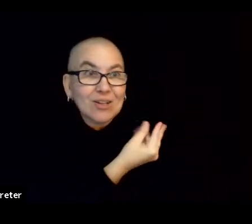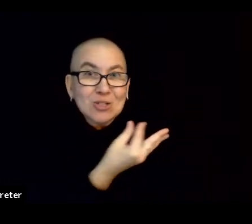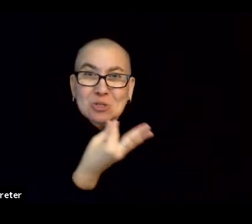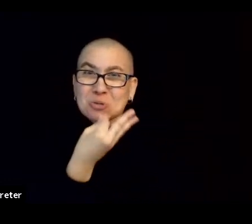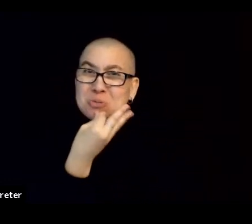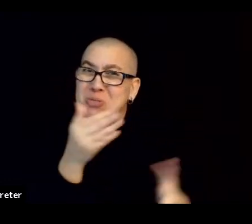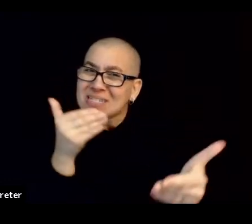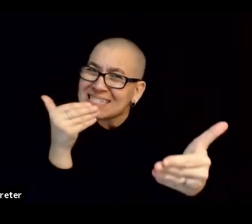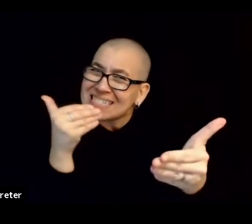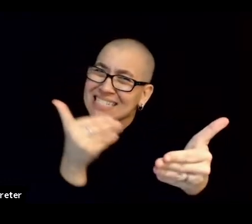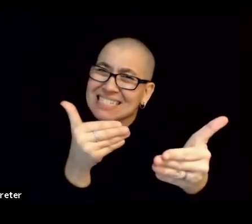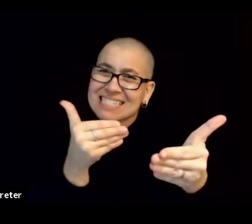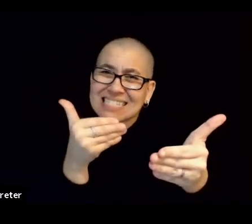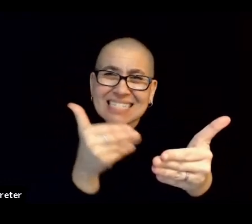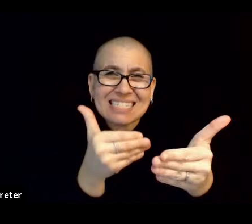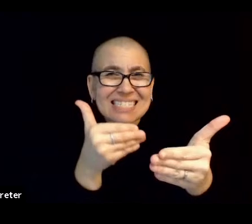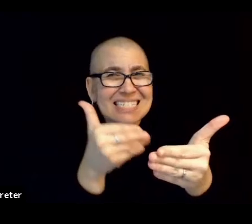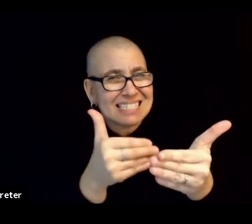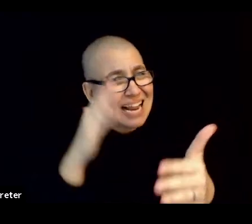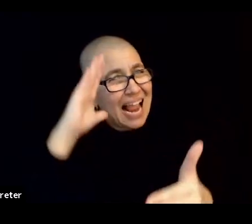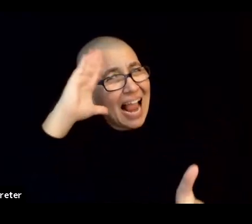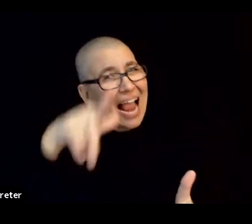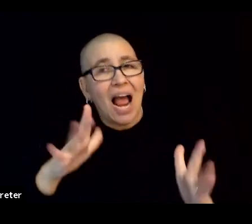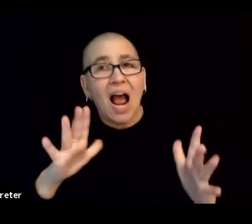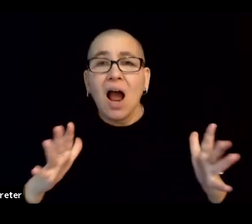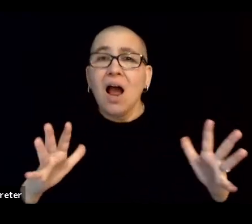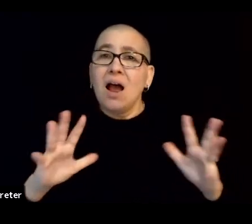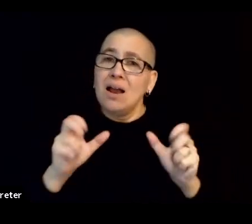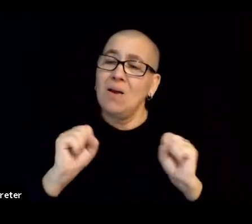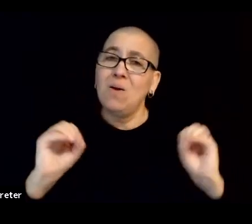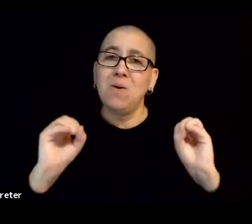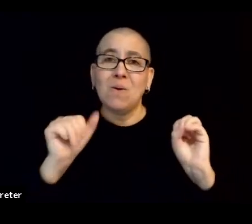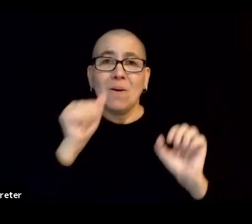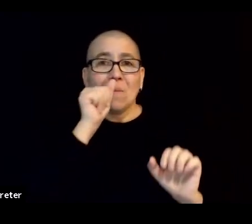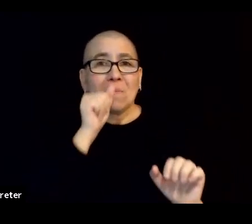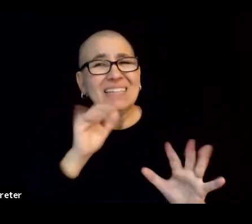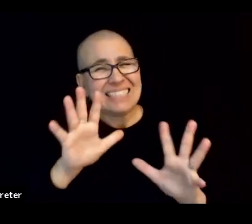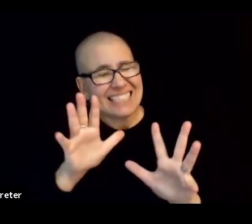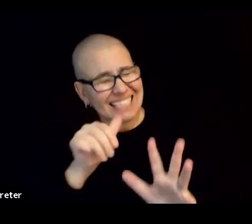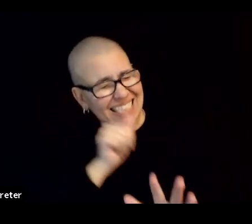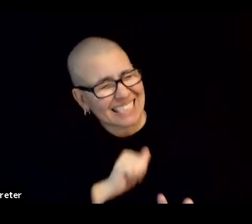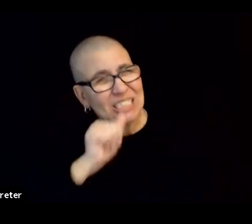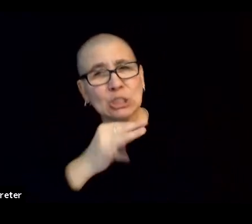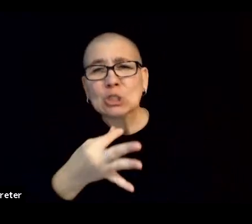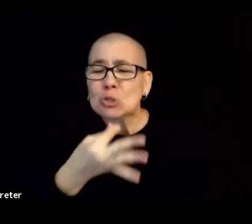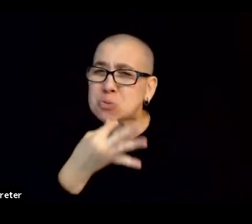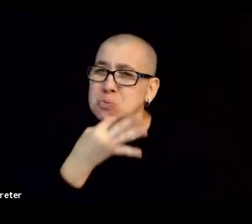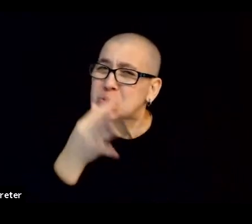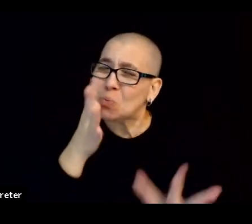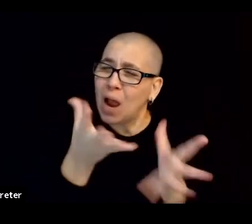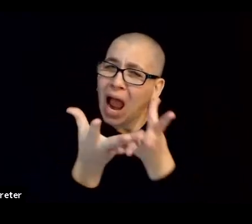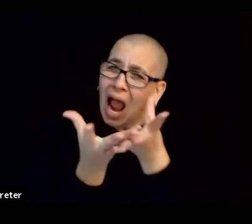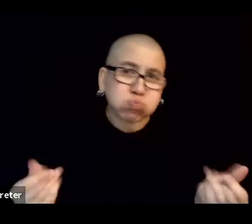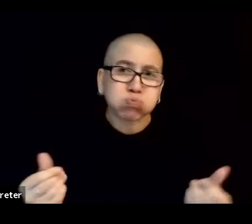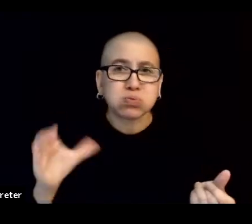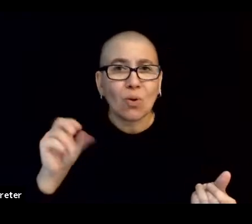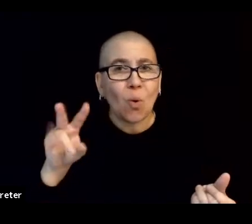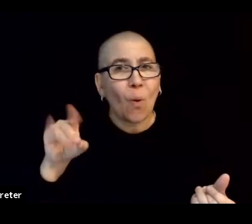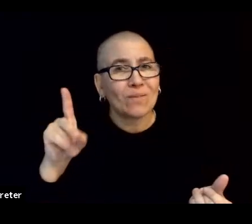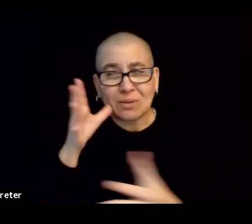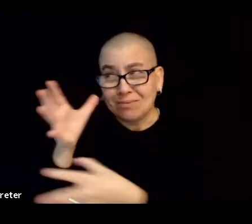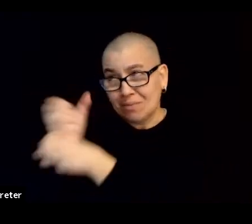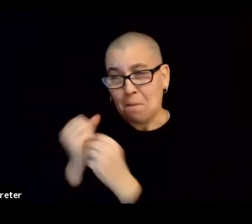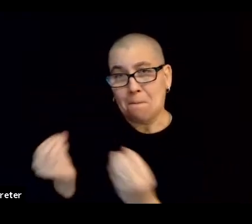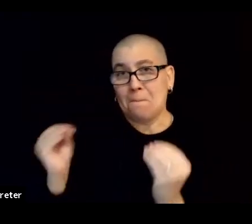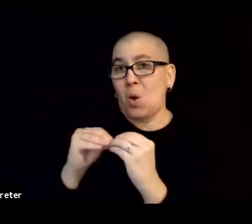on the government's ability to ramp up that vaccine production. We are building this system, and